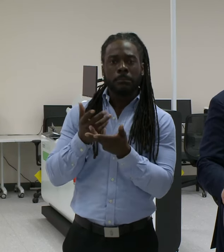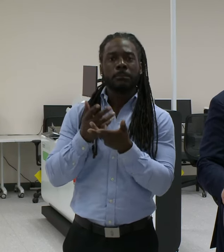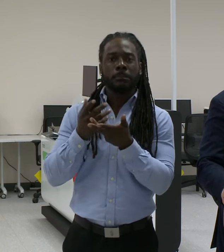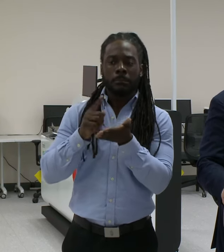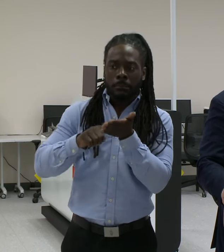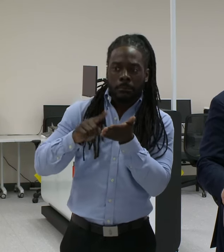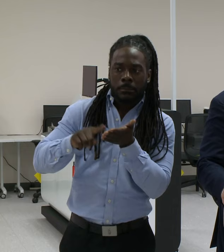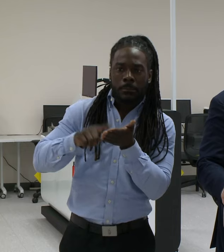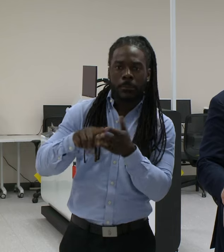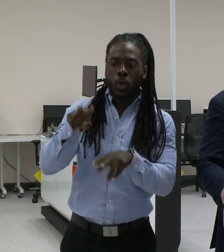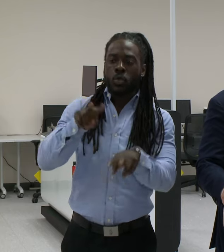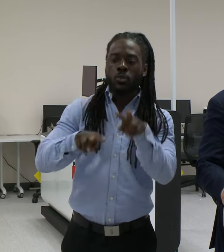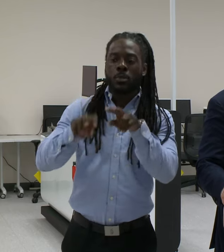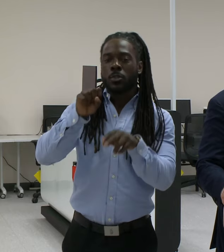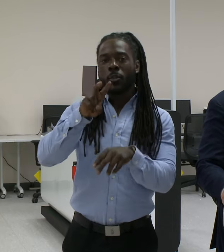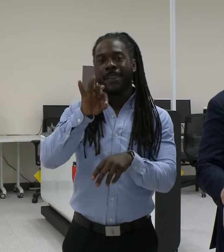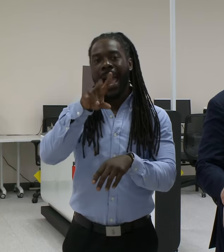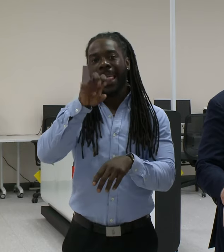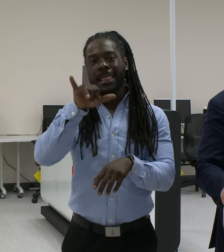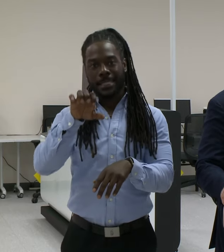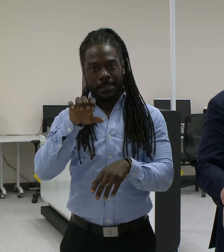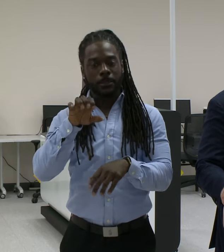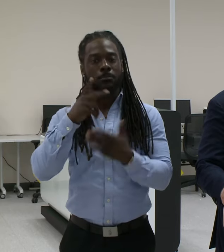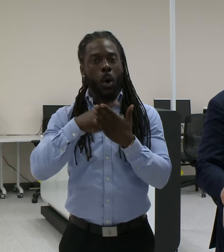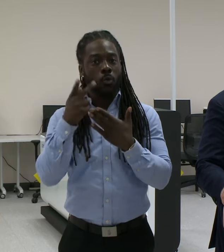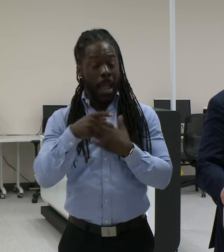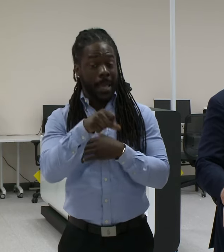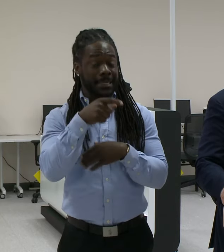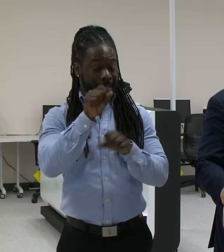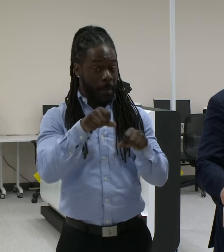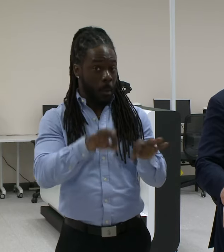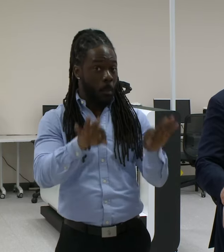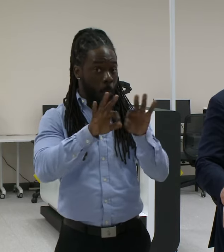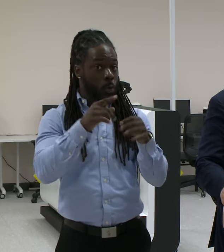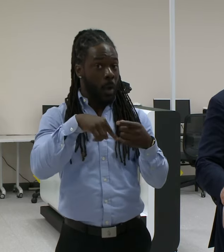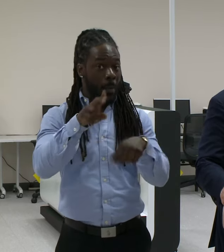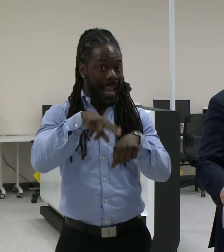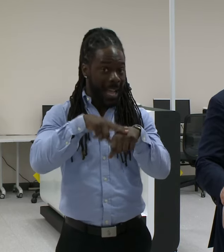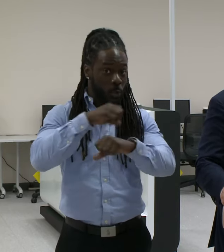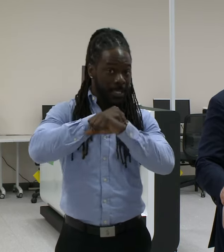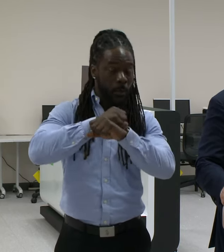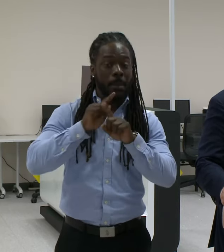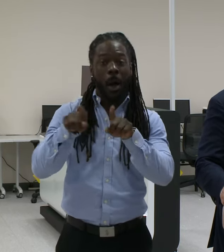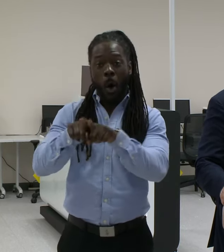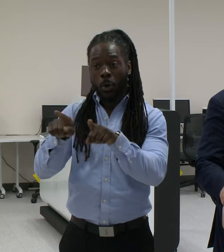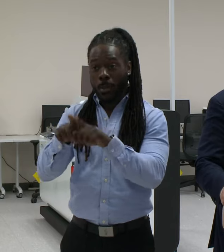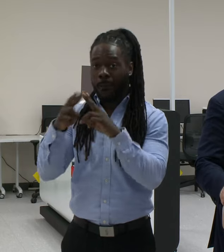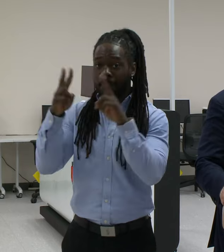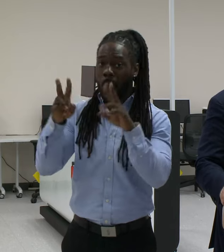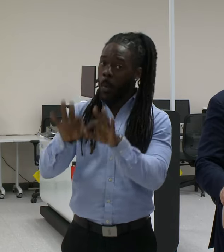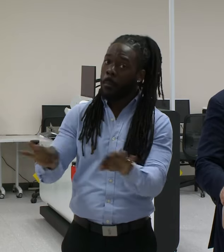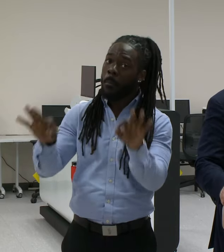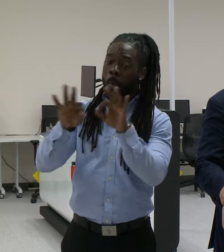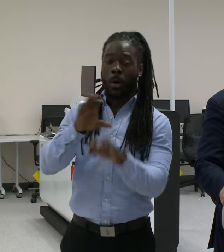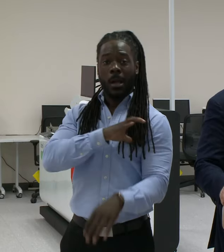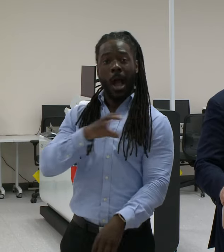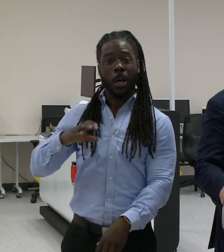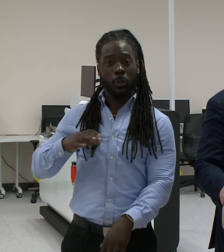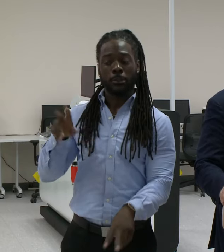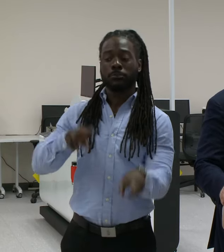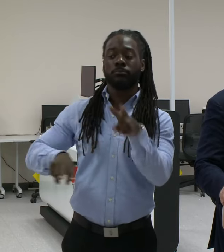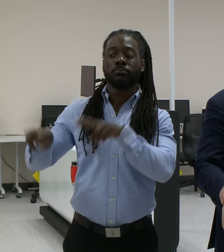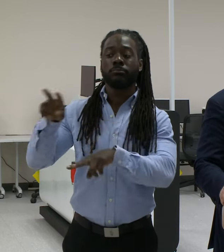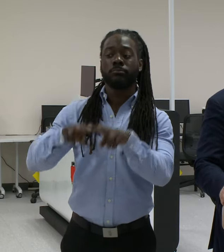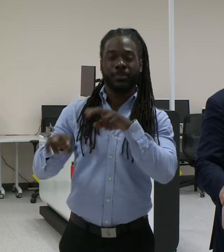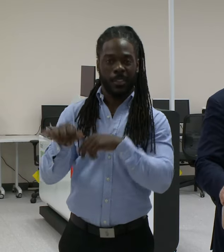which, yes, can be important to our national security, but it is also very important that the Congress keep